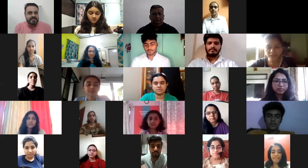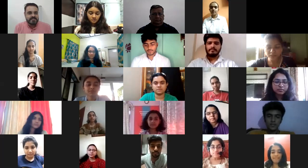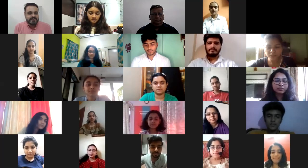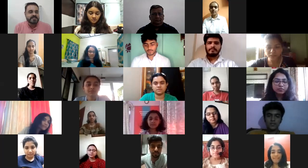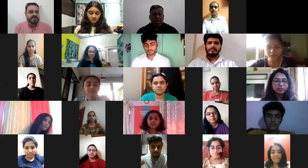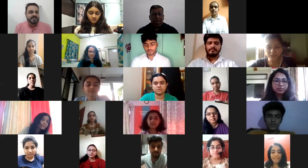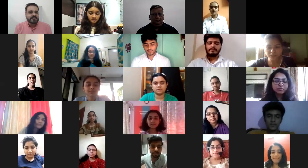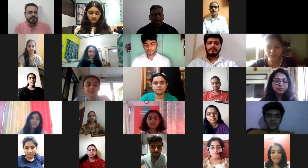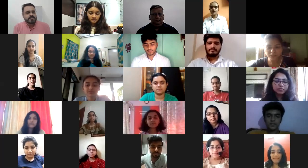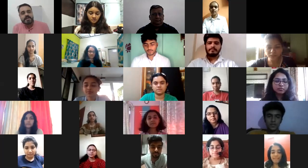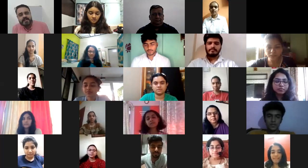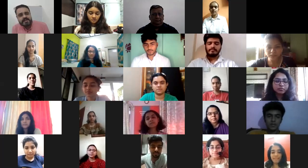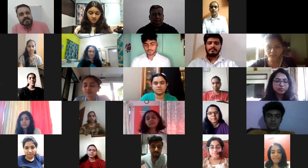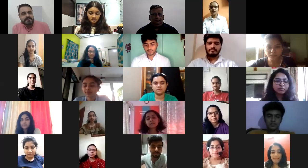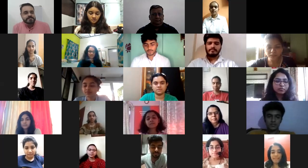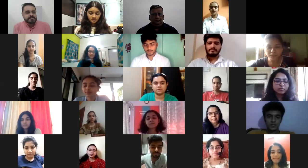Isn't it? So similarly,